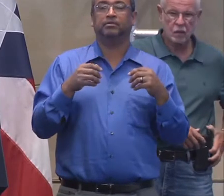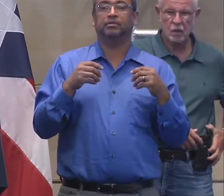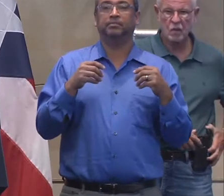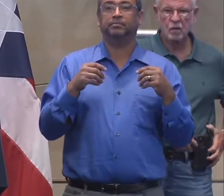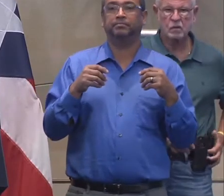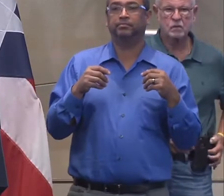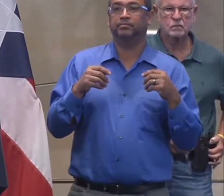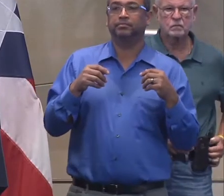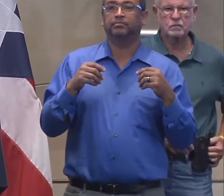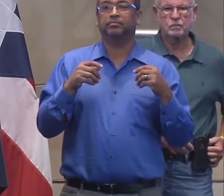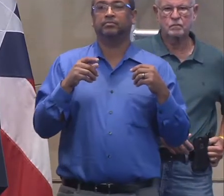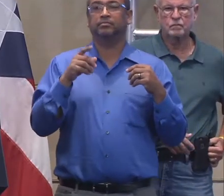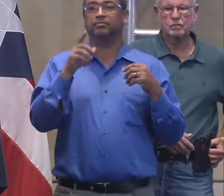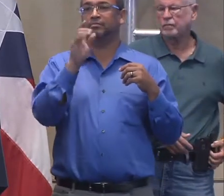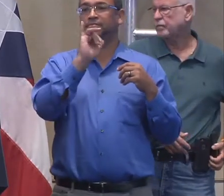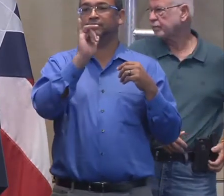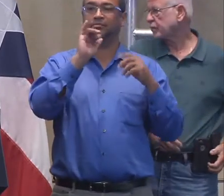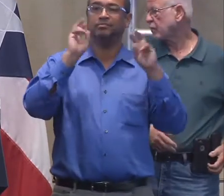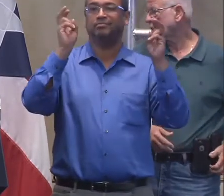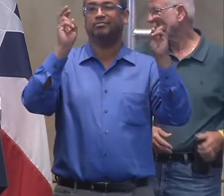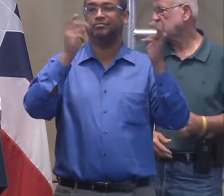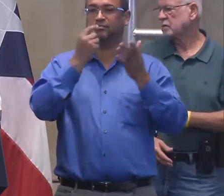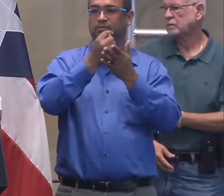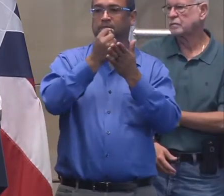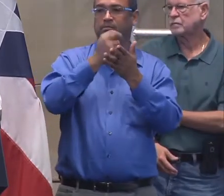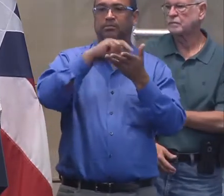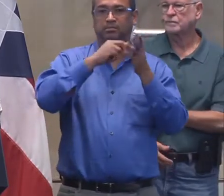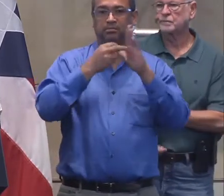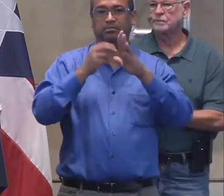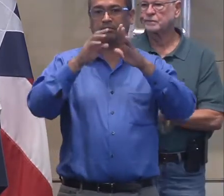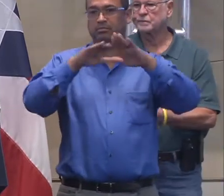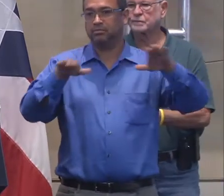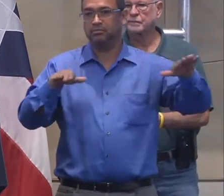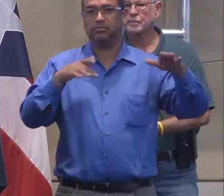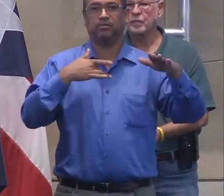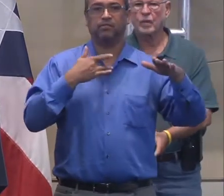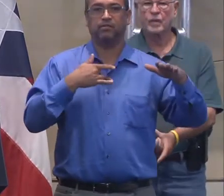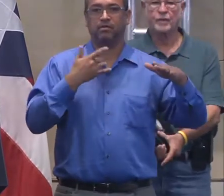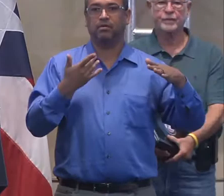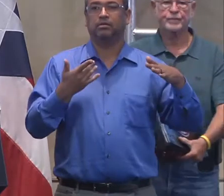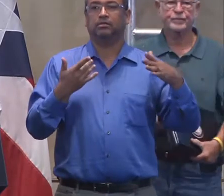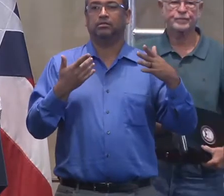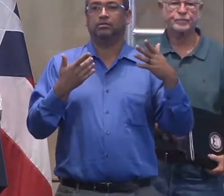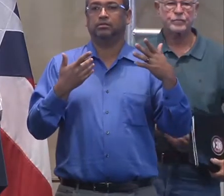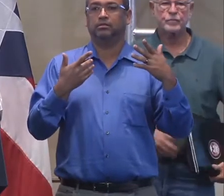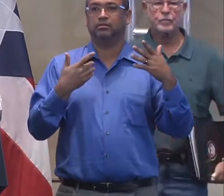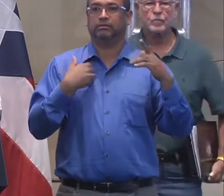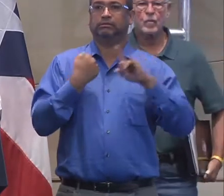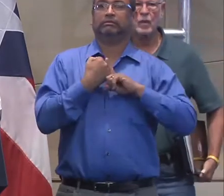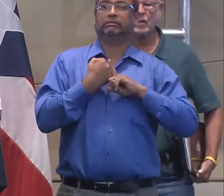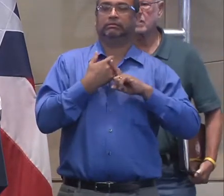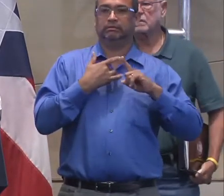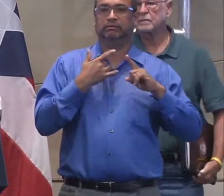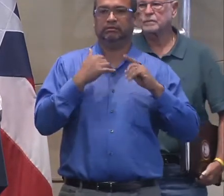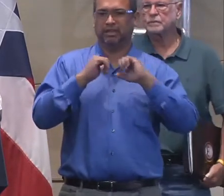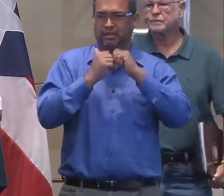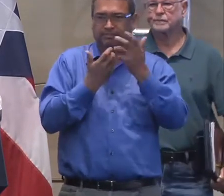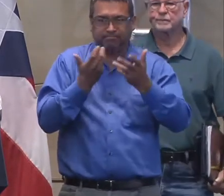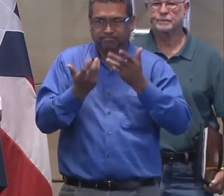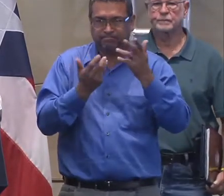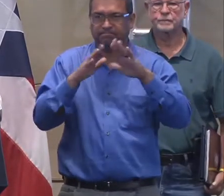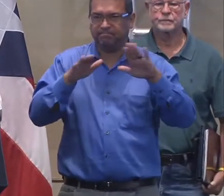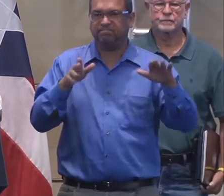has in the United States to help children mitigate the trauma of the situation. I was able to ride with the Vice President and,